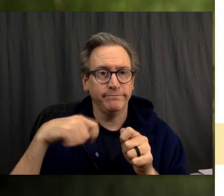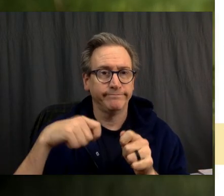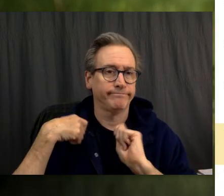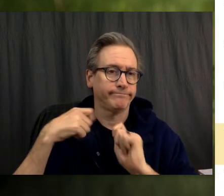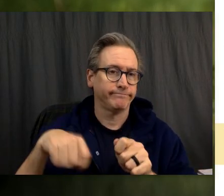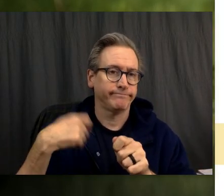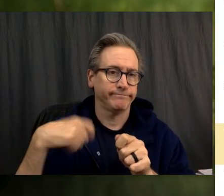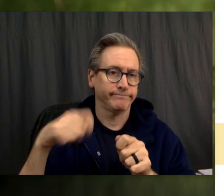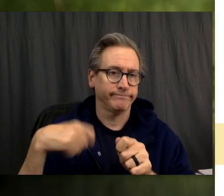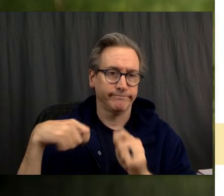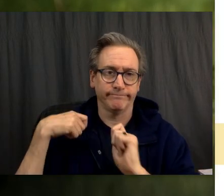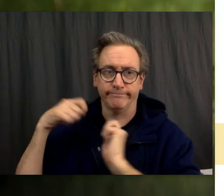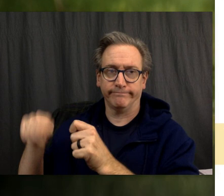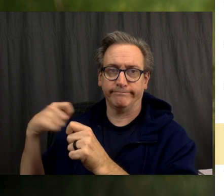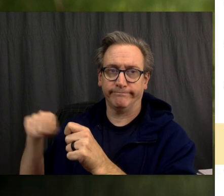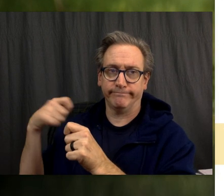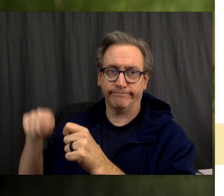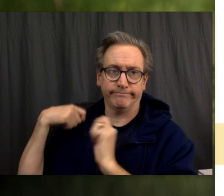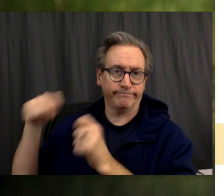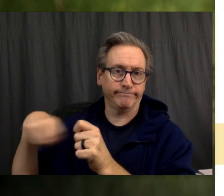Fishing.